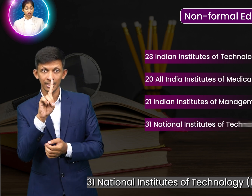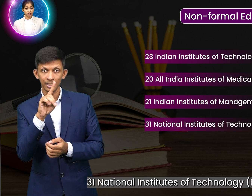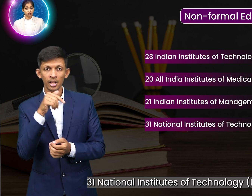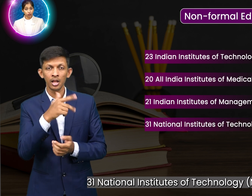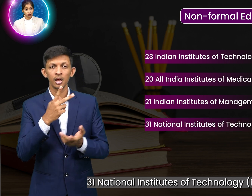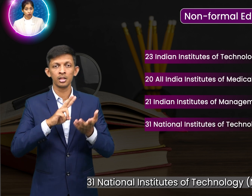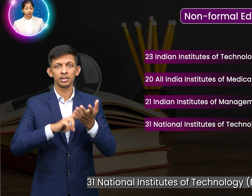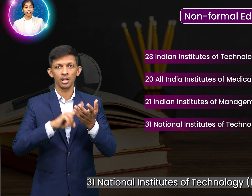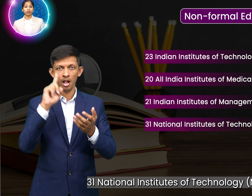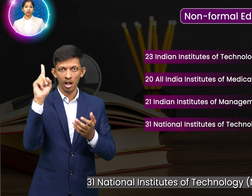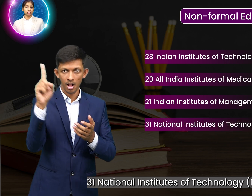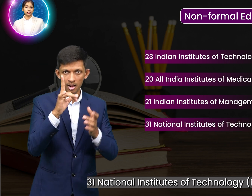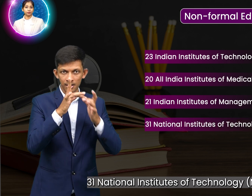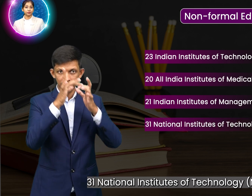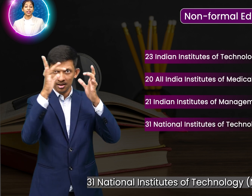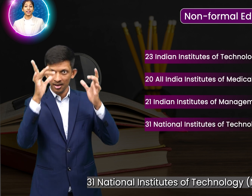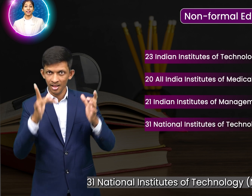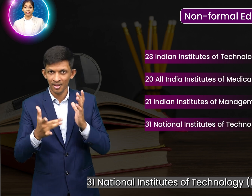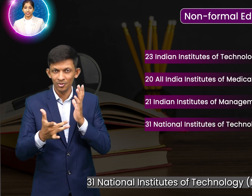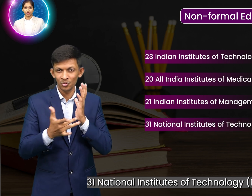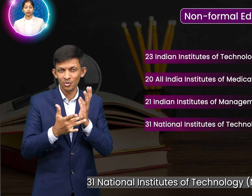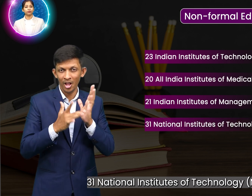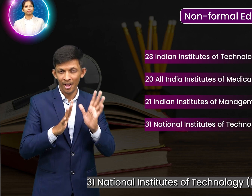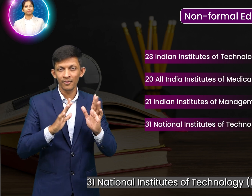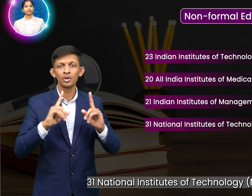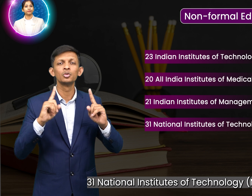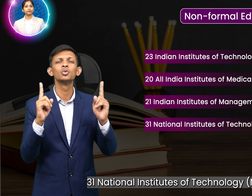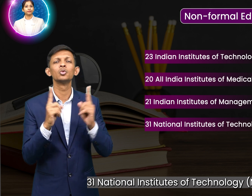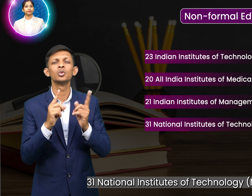31 National Institutes of Technology (NIT),